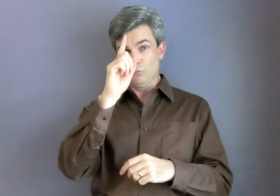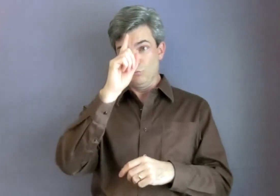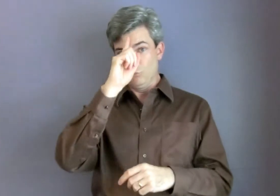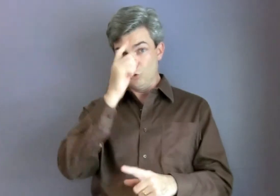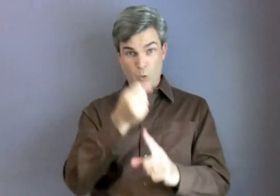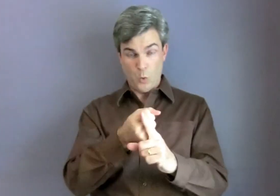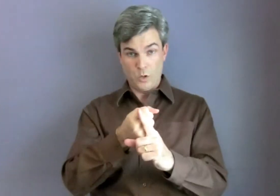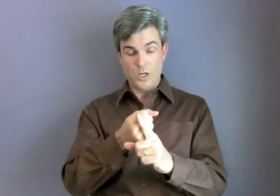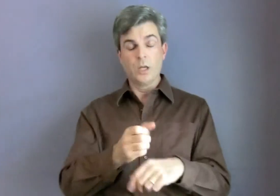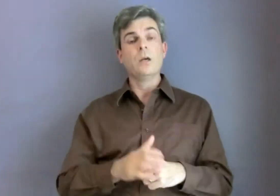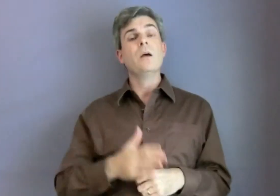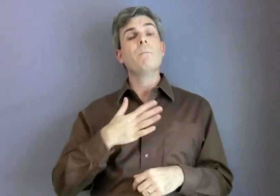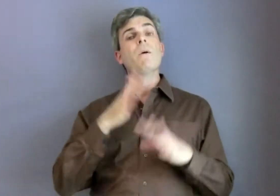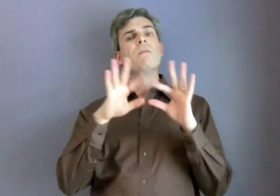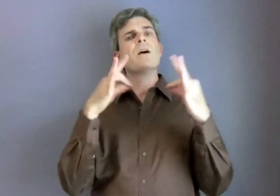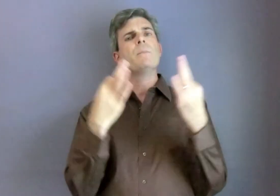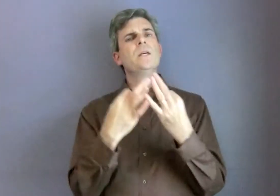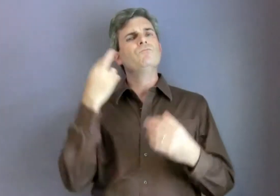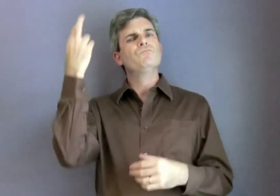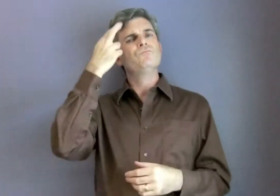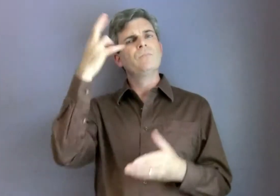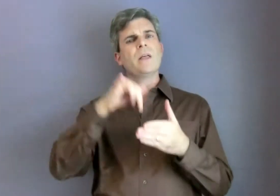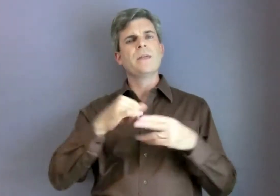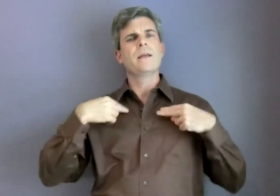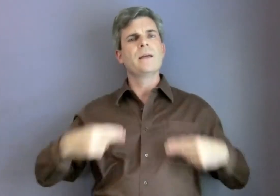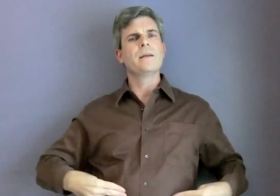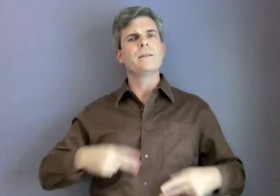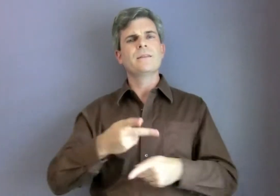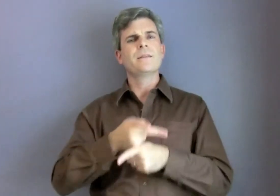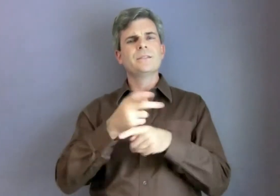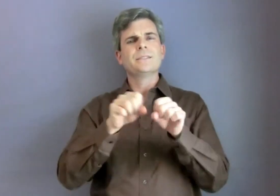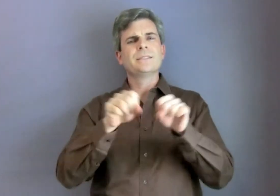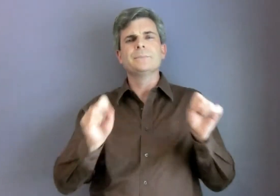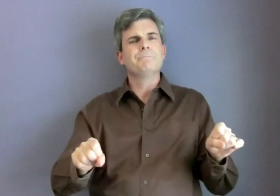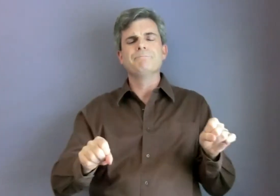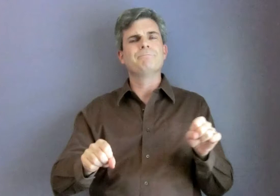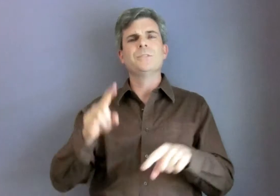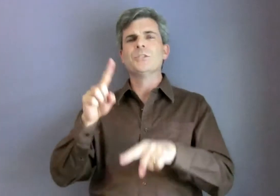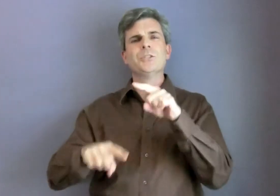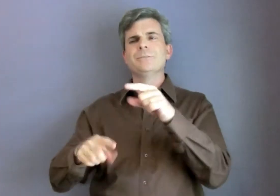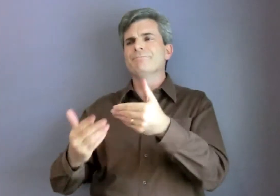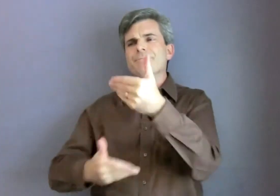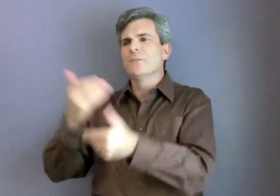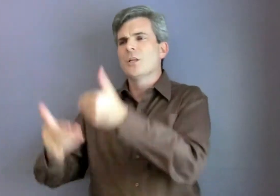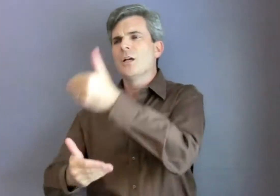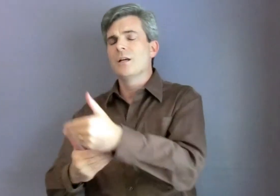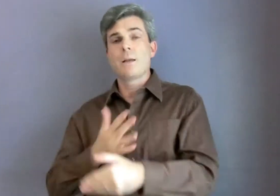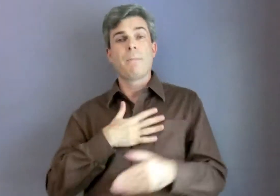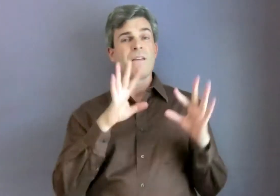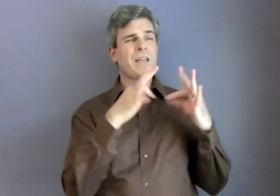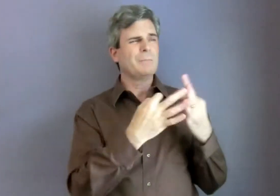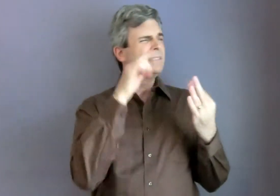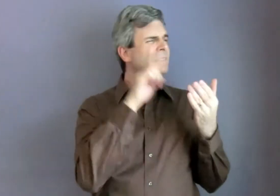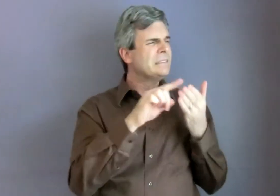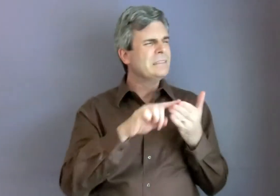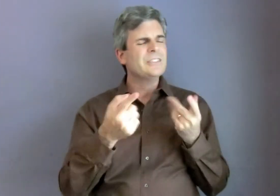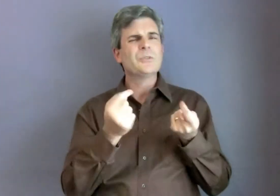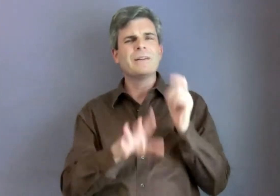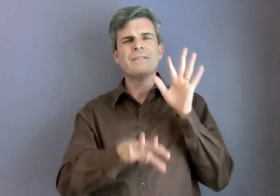healthcare system had moved us by, had to try to find solutions and answers. And during that process, it took many years, one of the doctors said